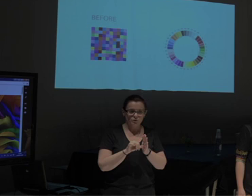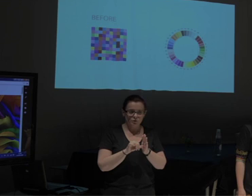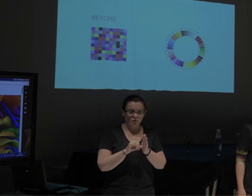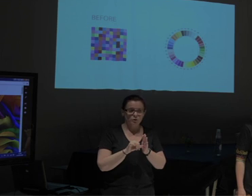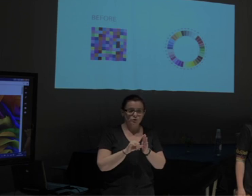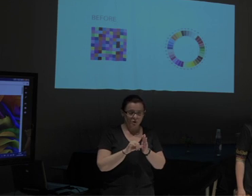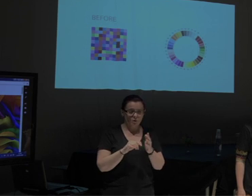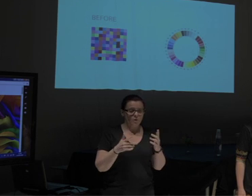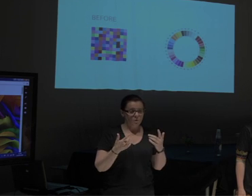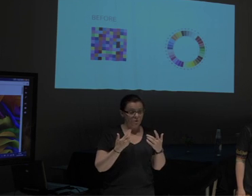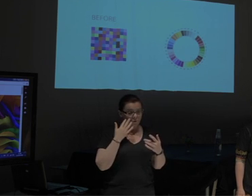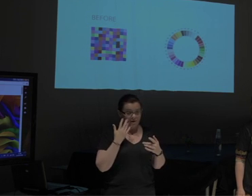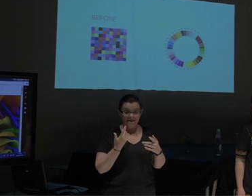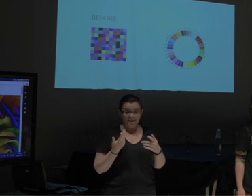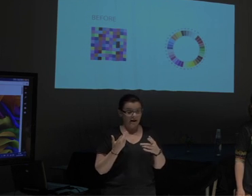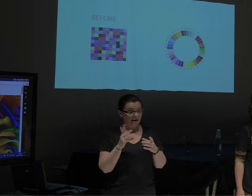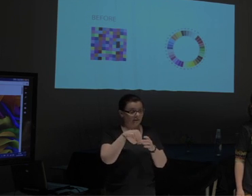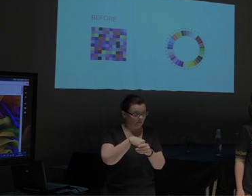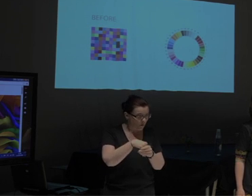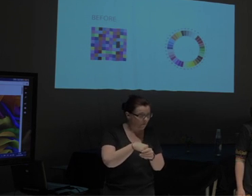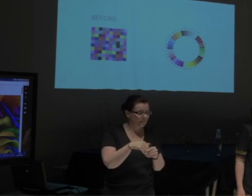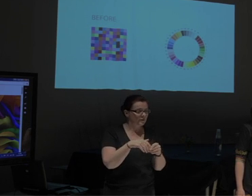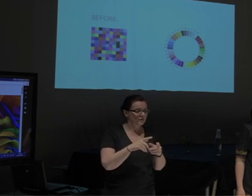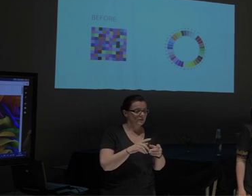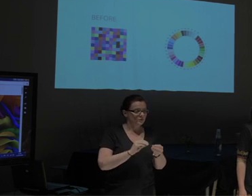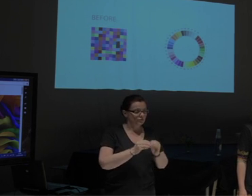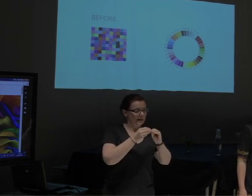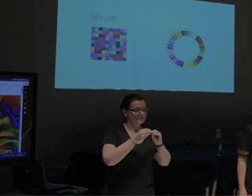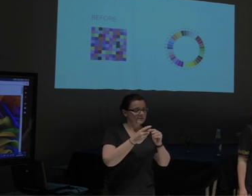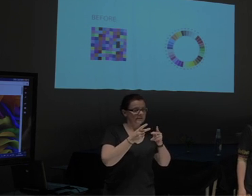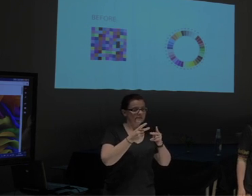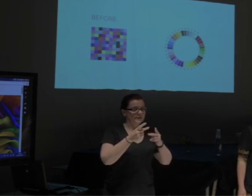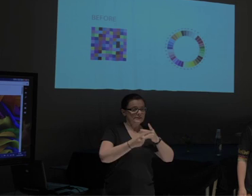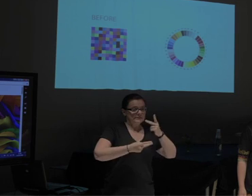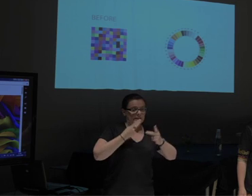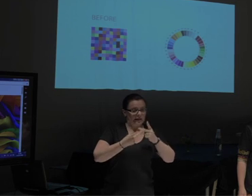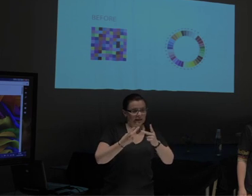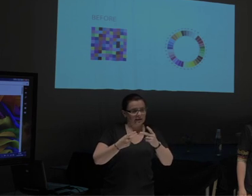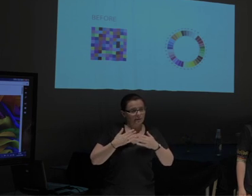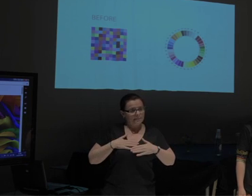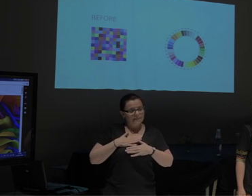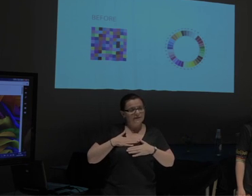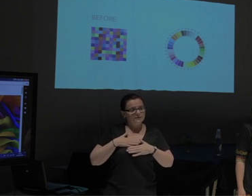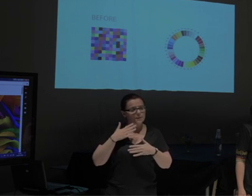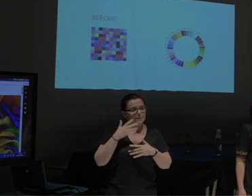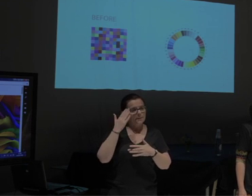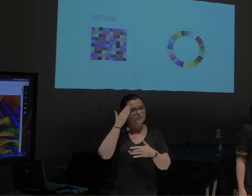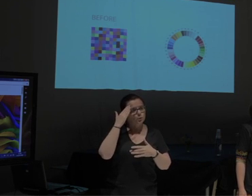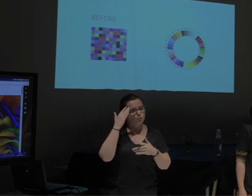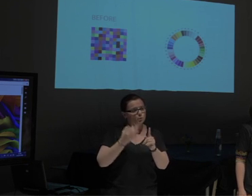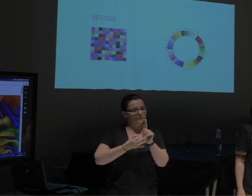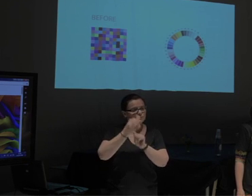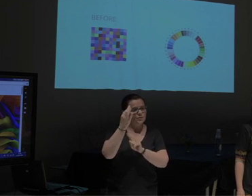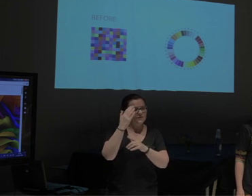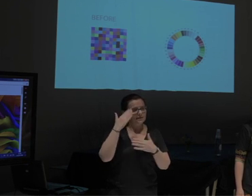taking part in creative groups and singing improves my mood and my mental health very